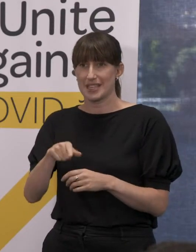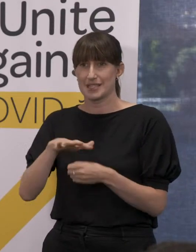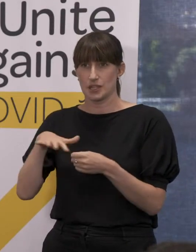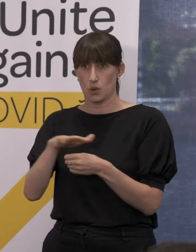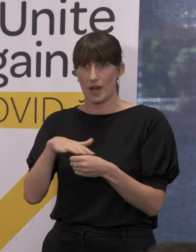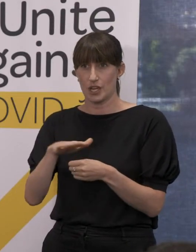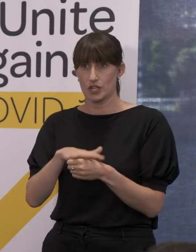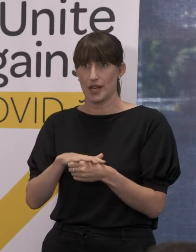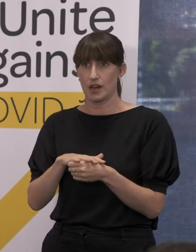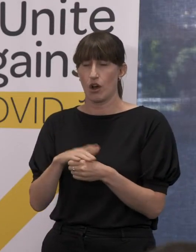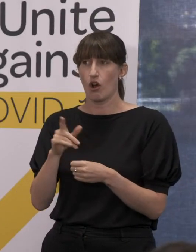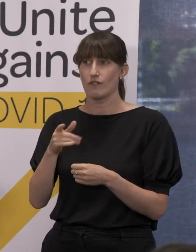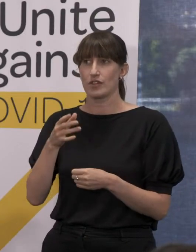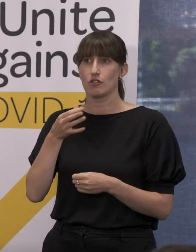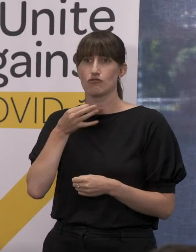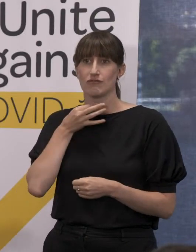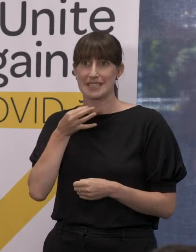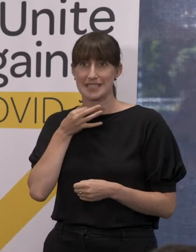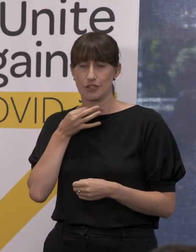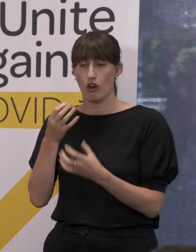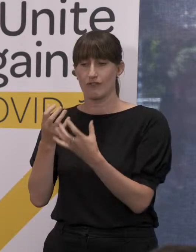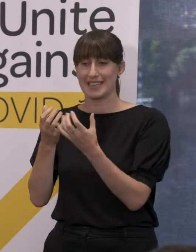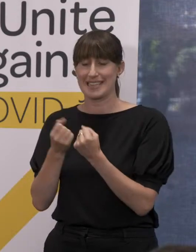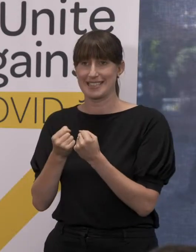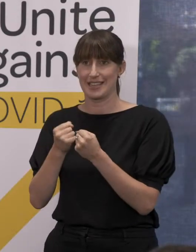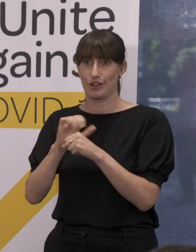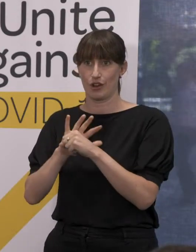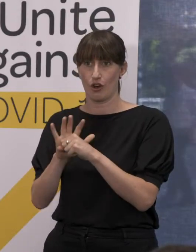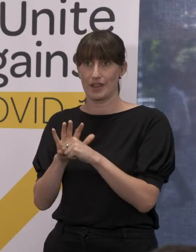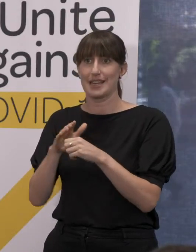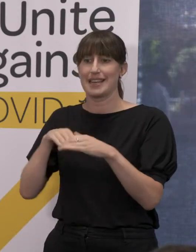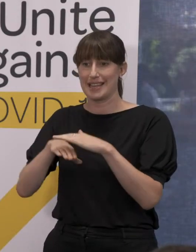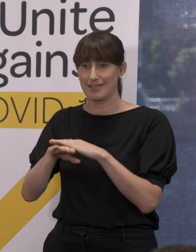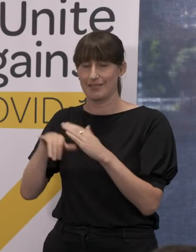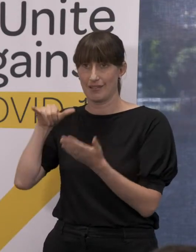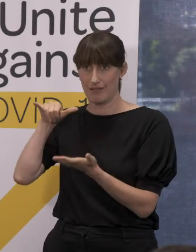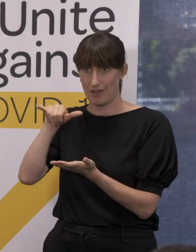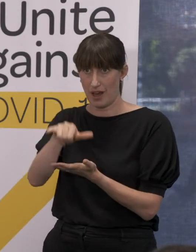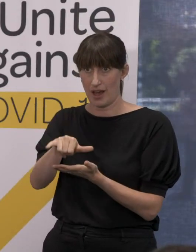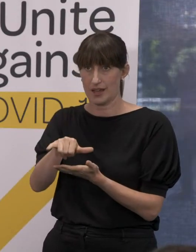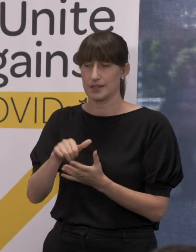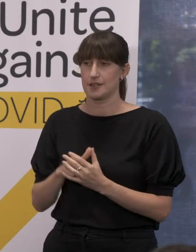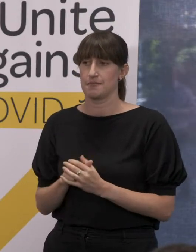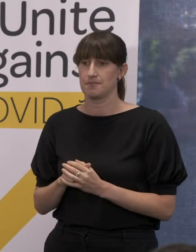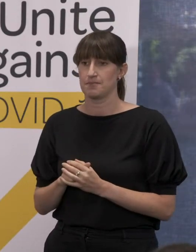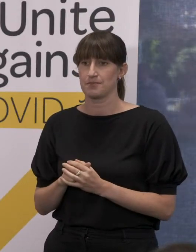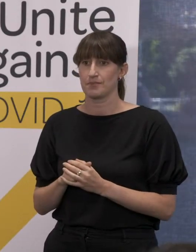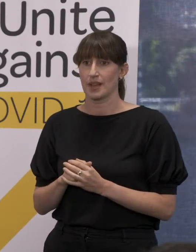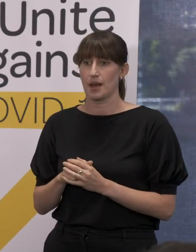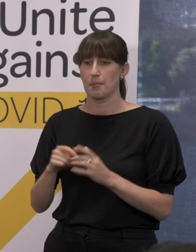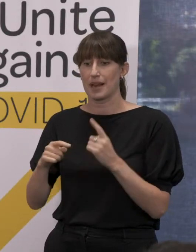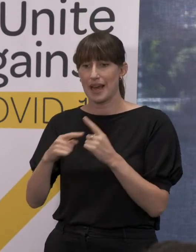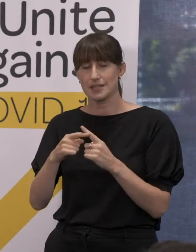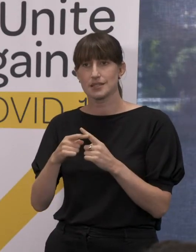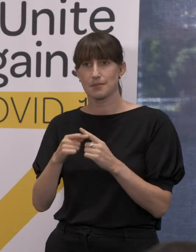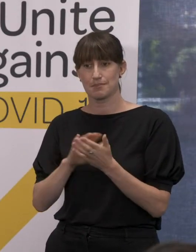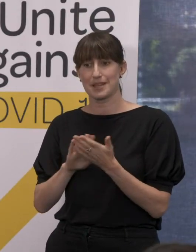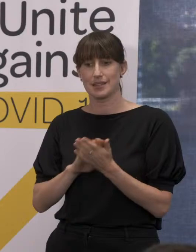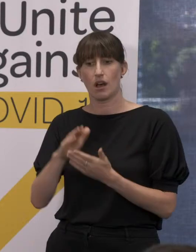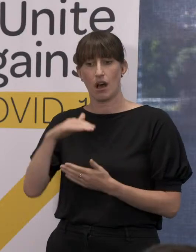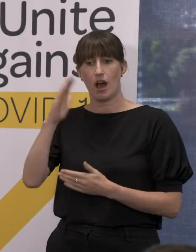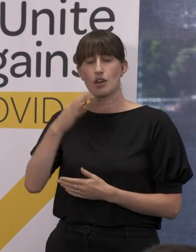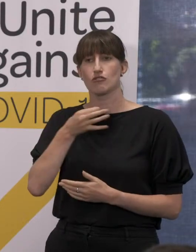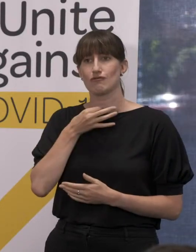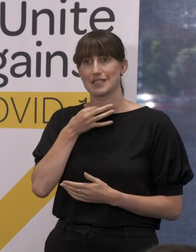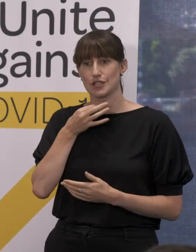in-flight transmission on those long-haul flights arriving in New Zealand, and also, of course, an increased risk to border workers working in